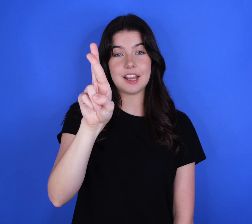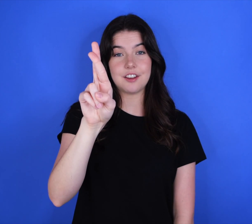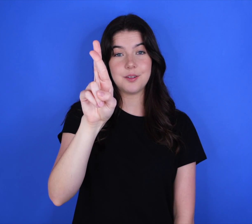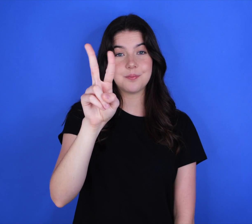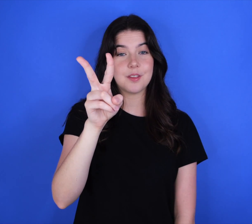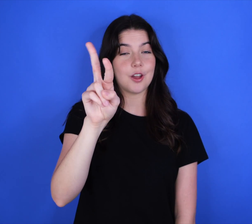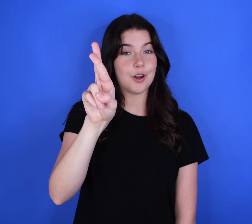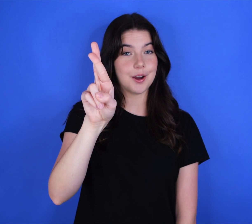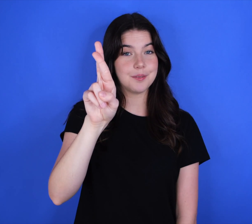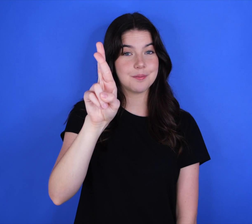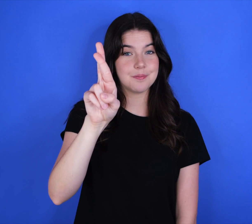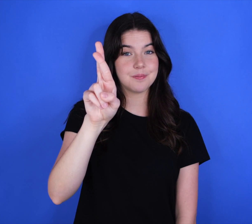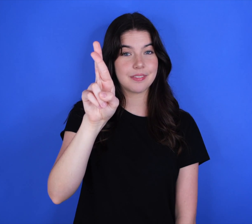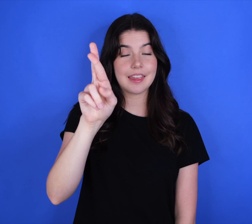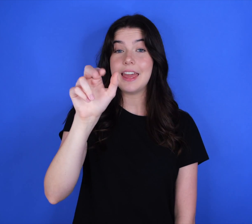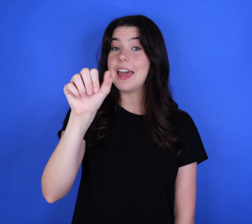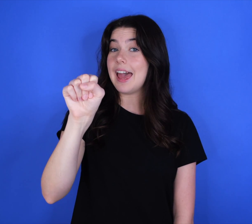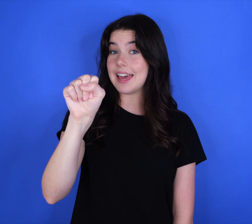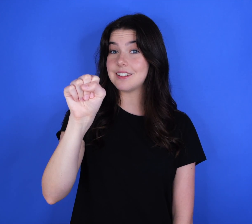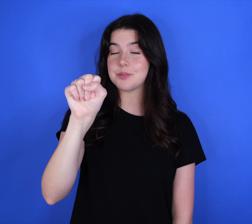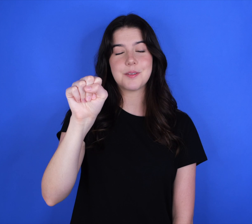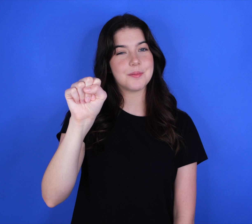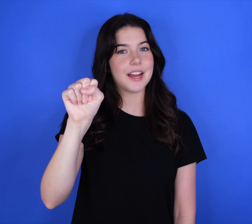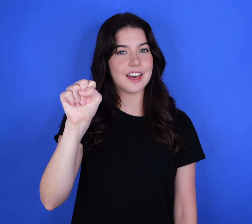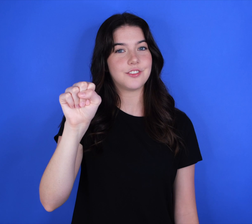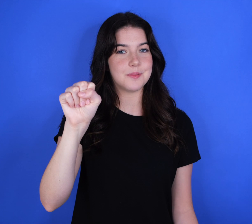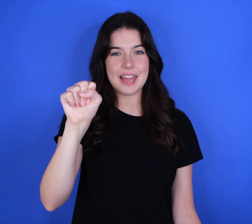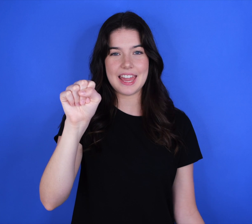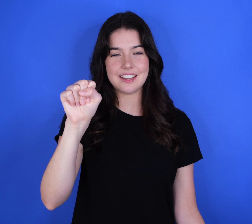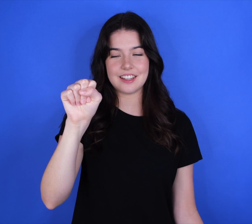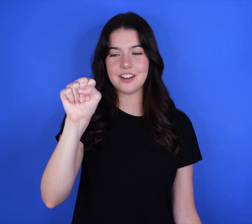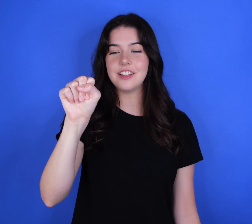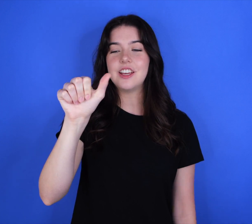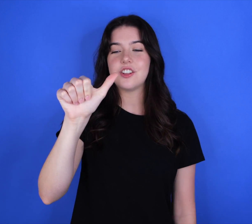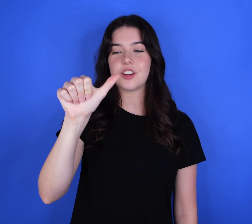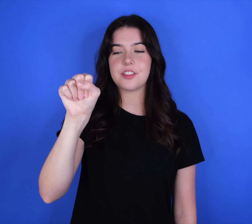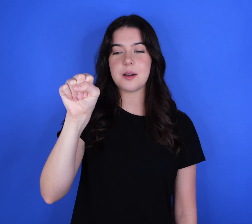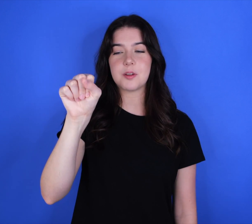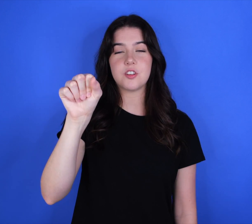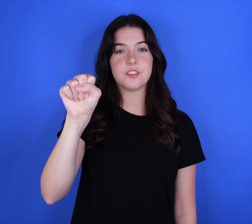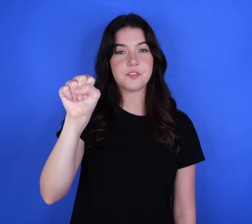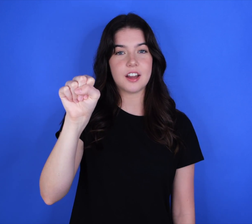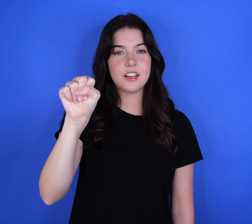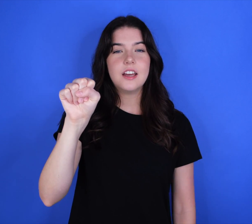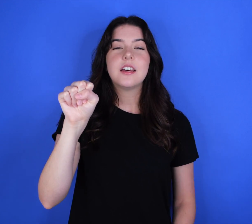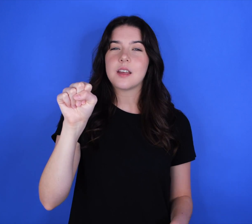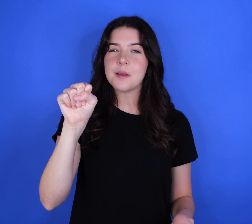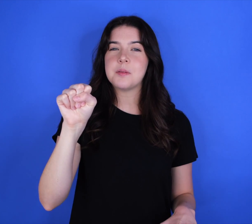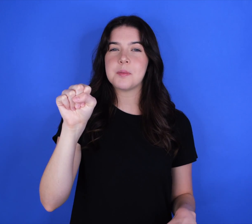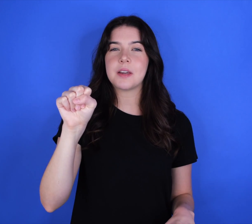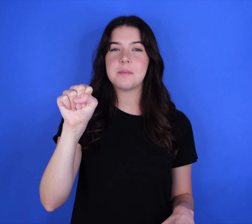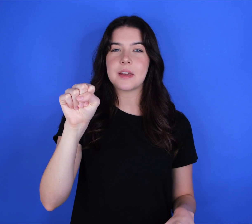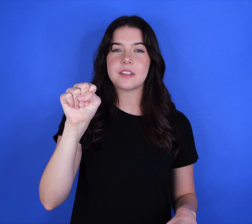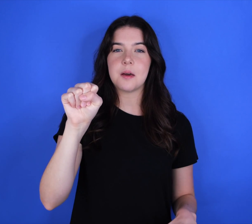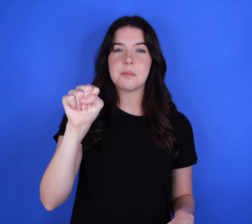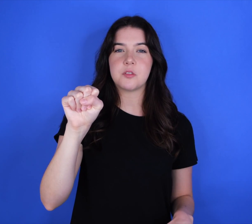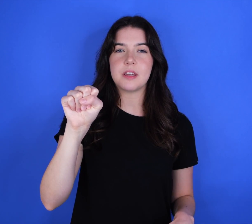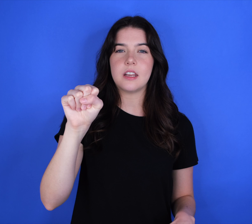together, R. S, we remember S from ASL, so your thumb goes in front. Sometimes people get mixed up between